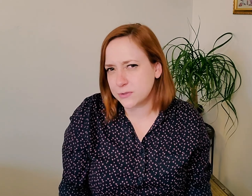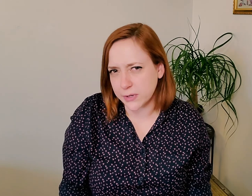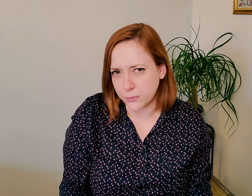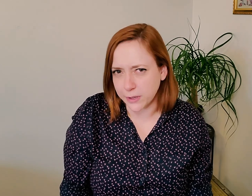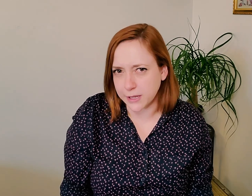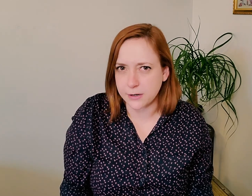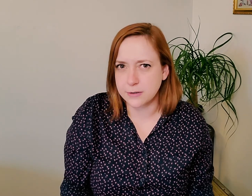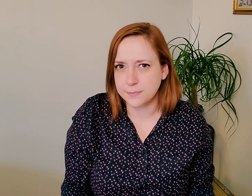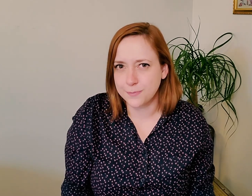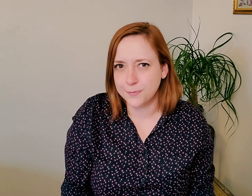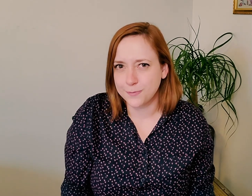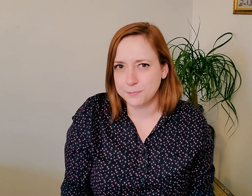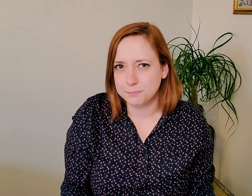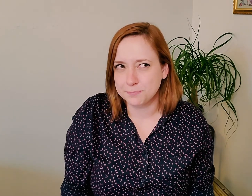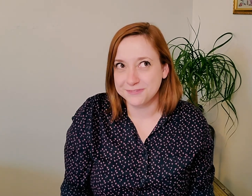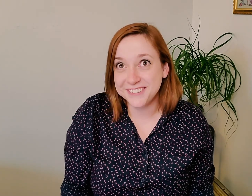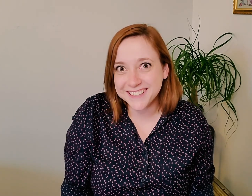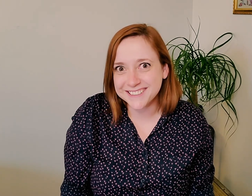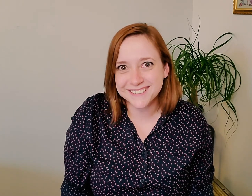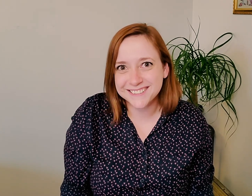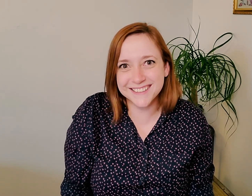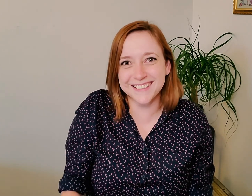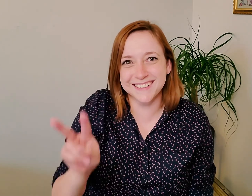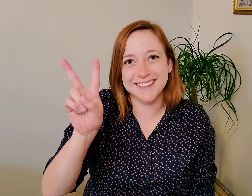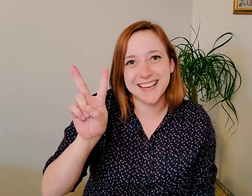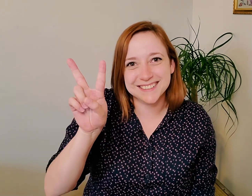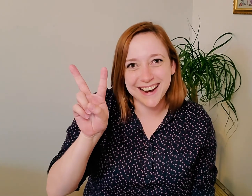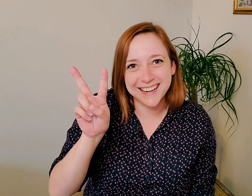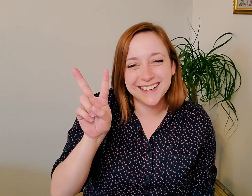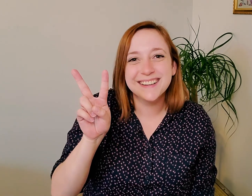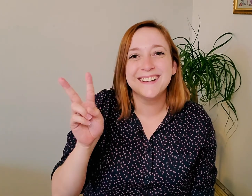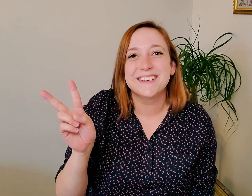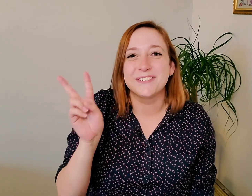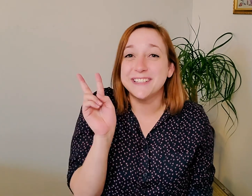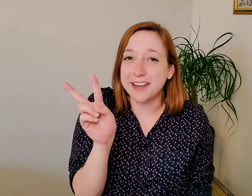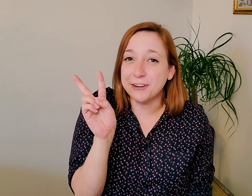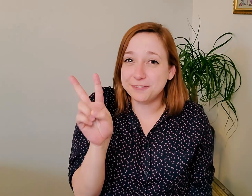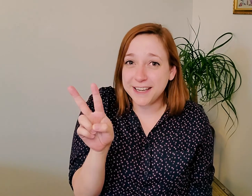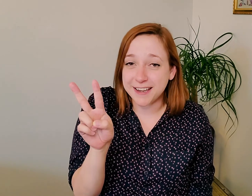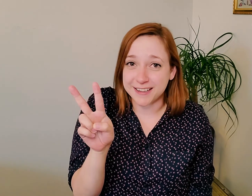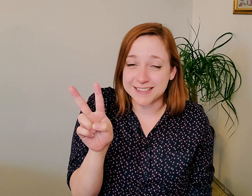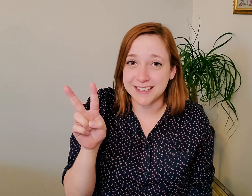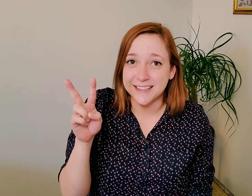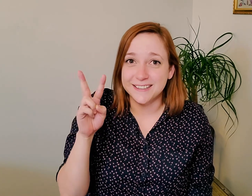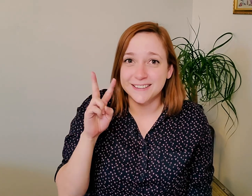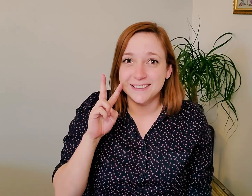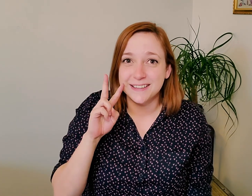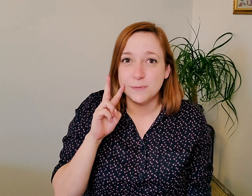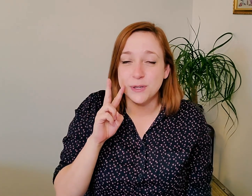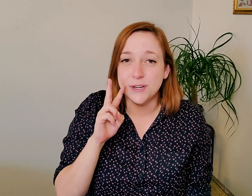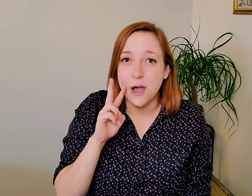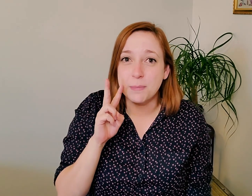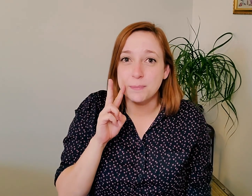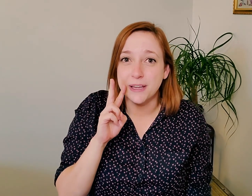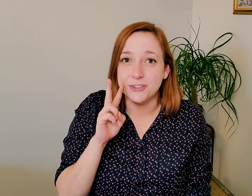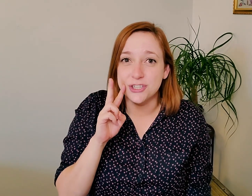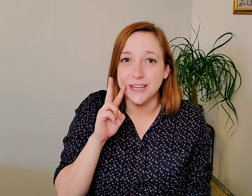what letter? V. That's right. So we take our V hand sign, put it up by our cheek,